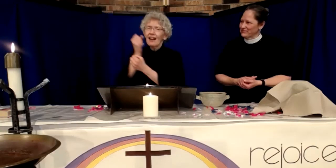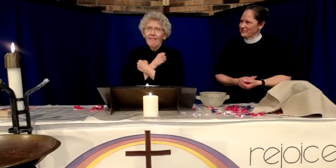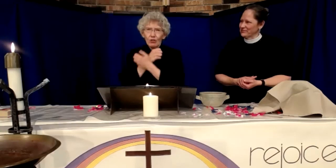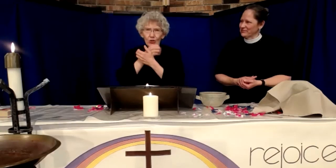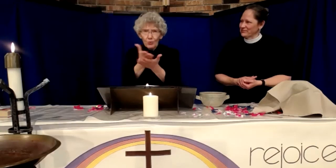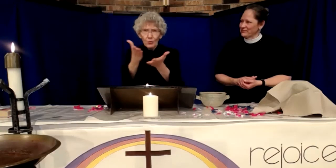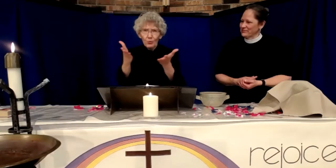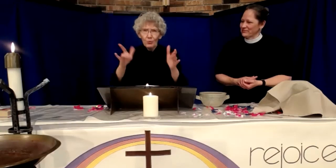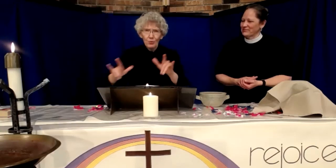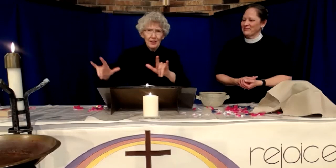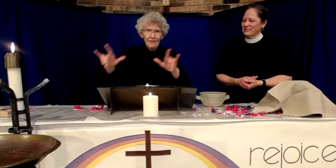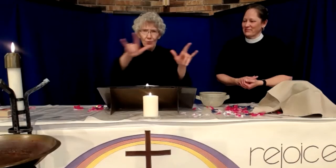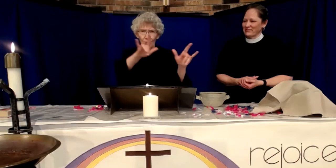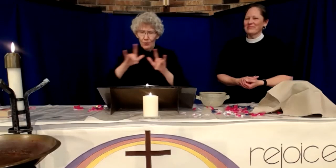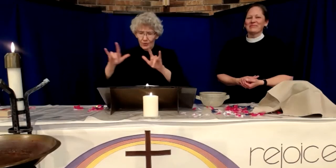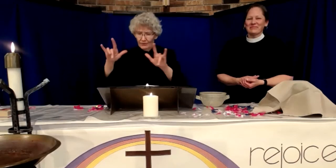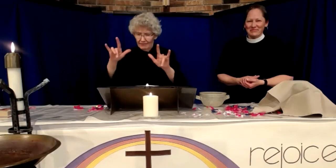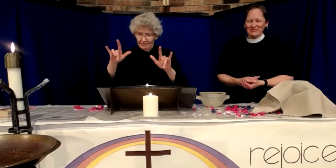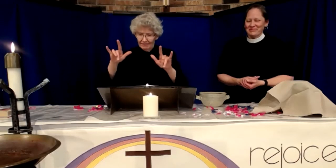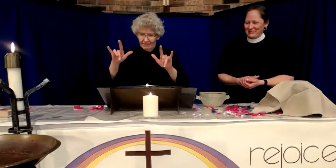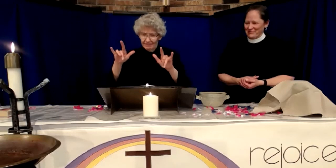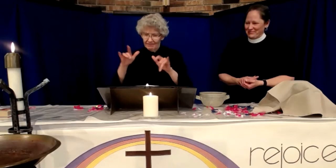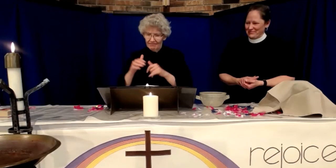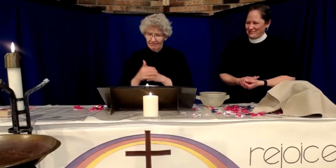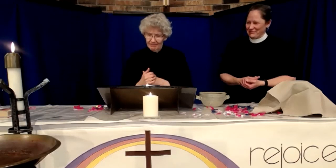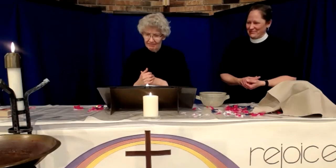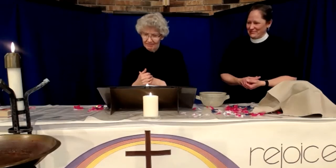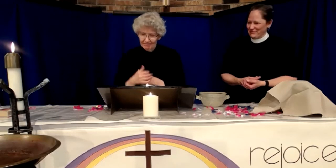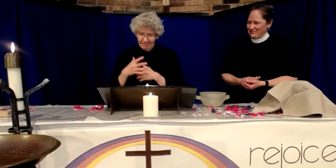Share the good news that God loves you.